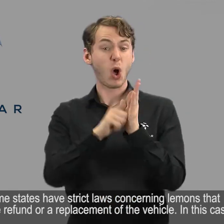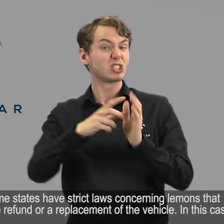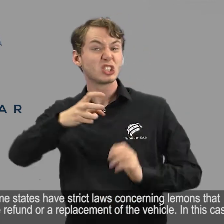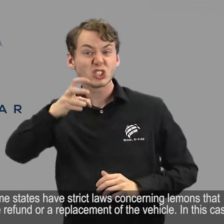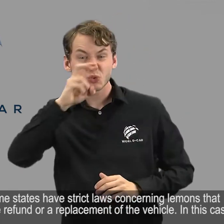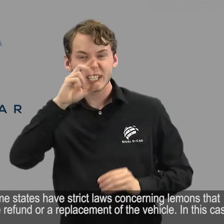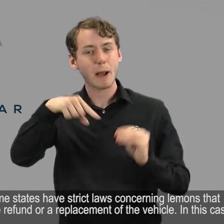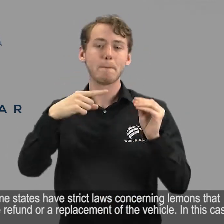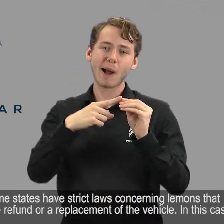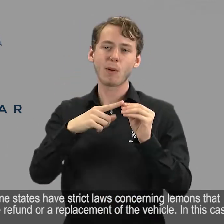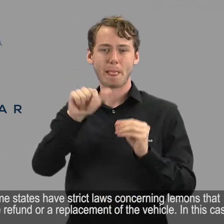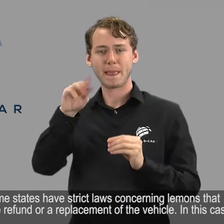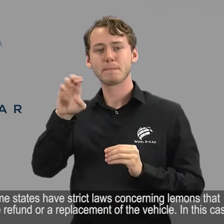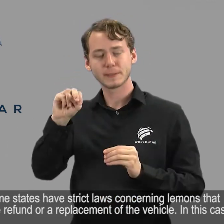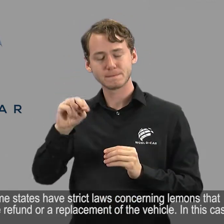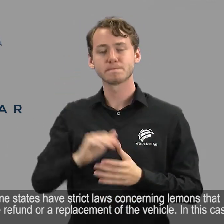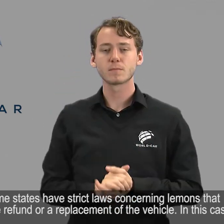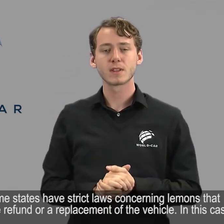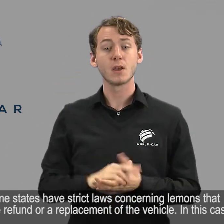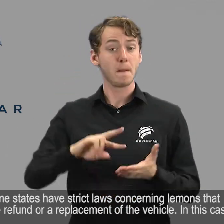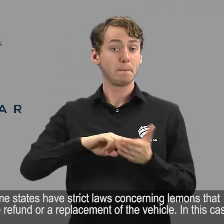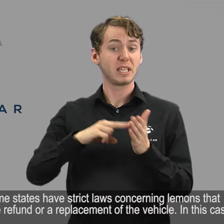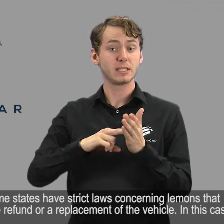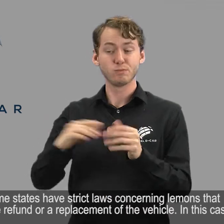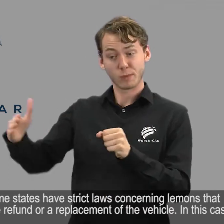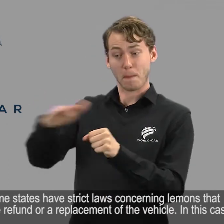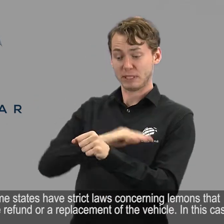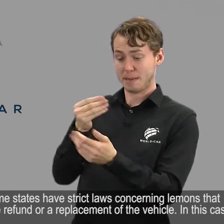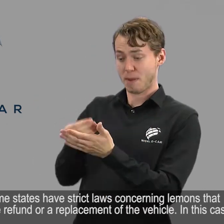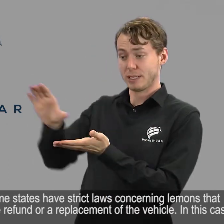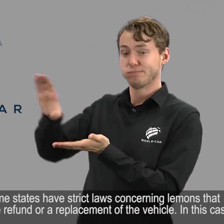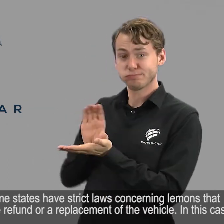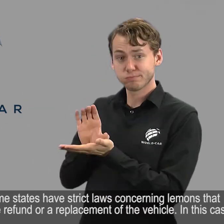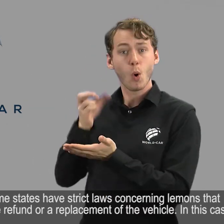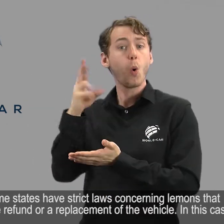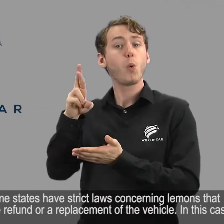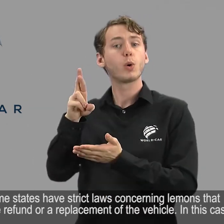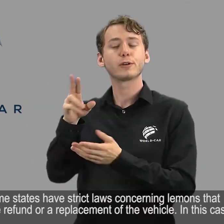concerning lemons that require a complete refund or a replacement of the vehicle.